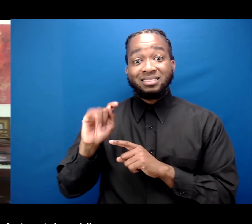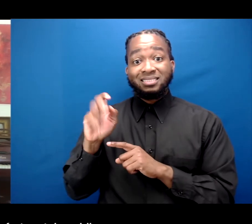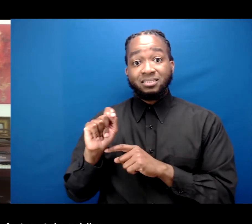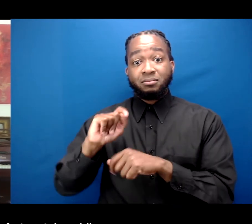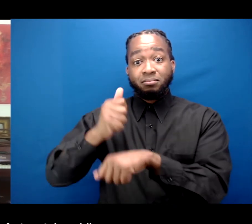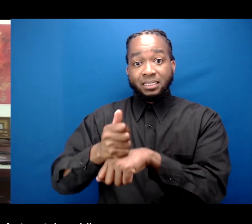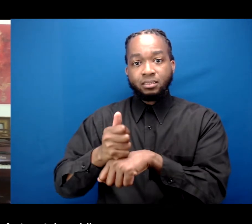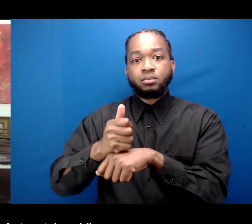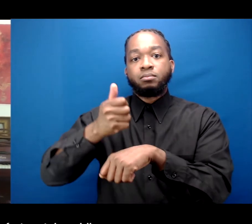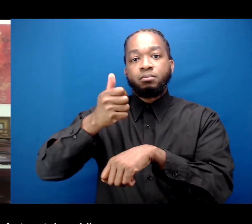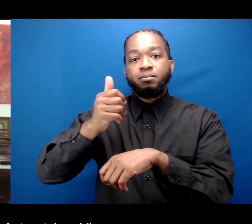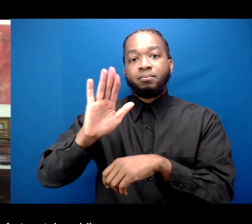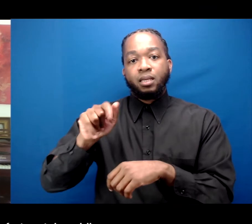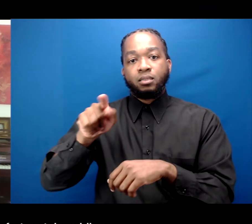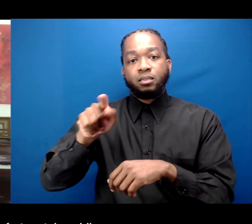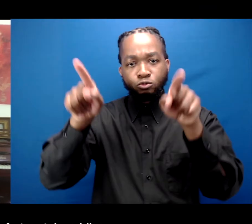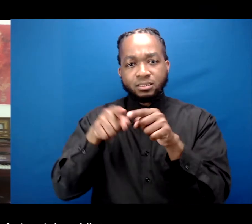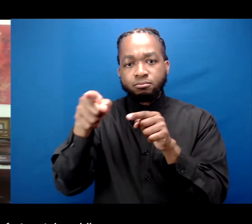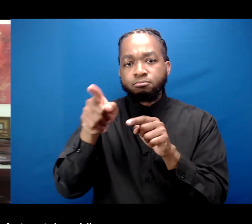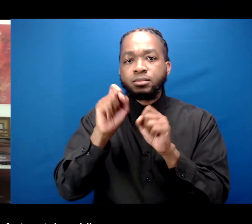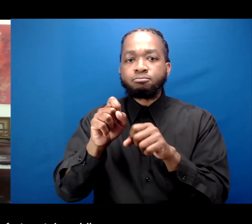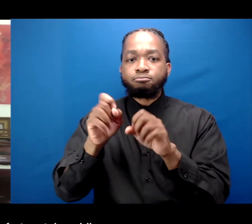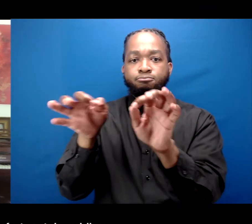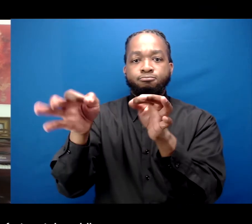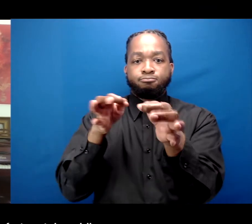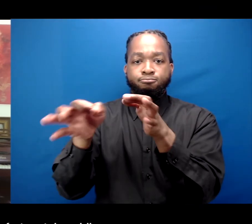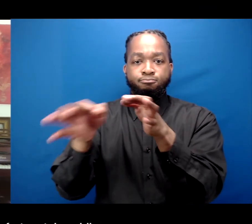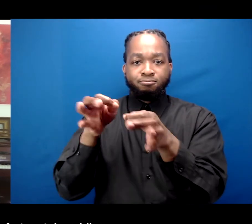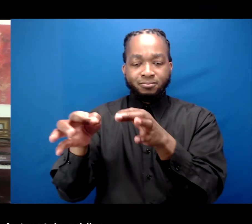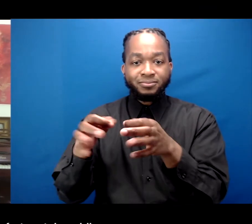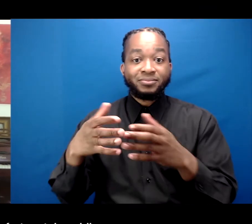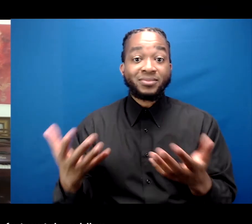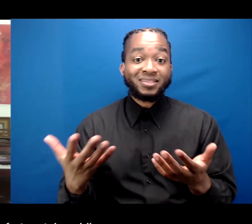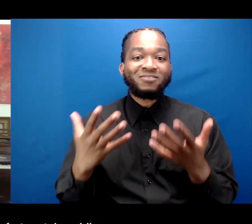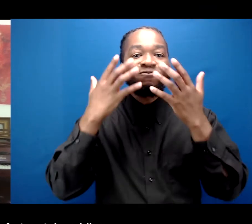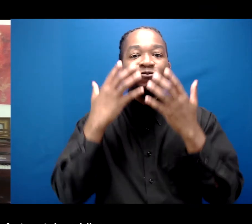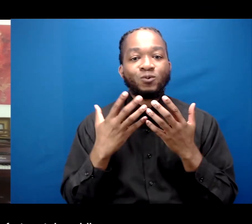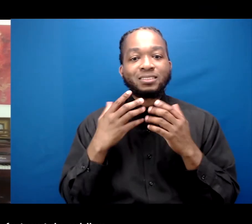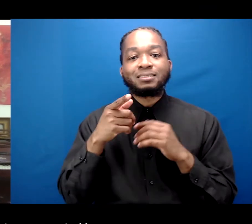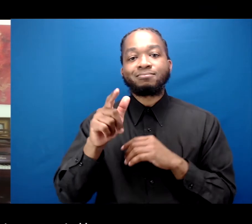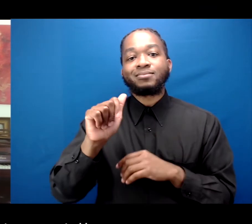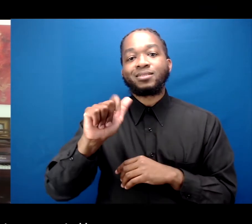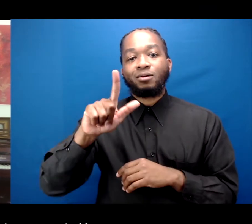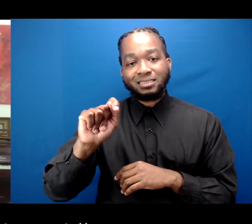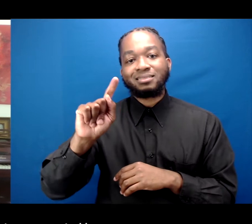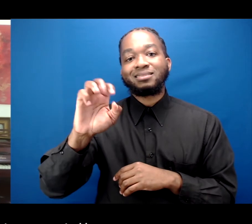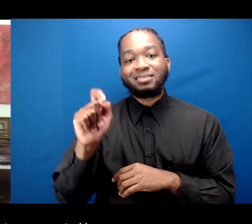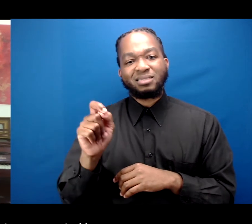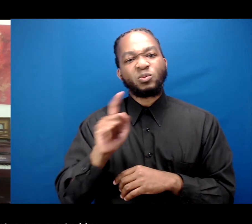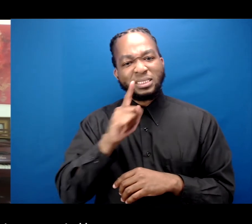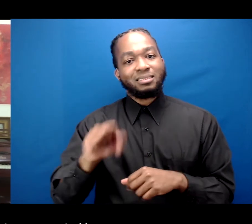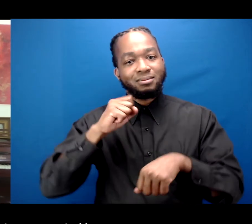to describe an image. Unfortunately, adding alt text takes time and a little skill, and the vast majority